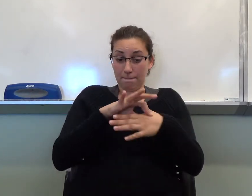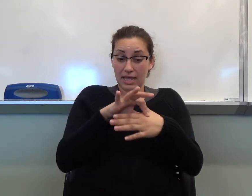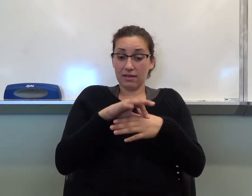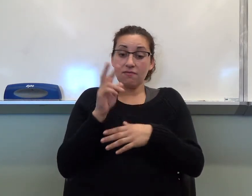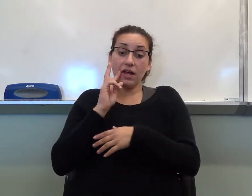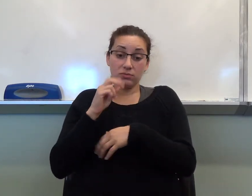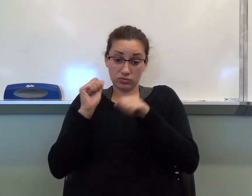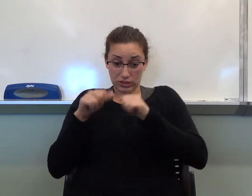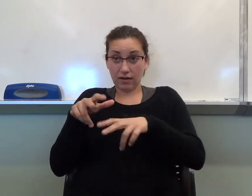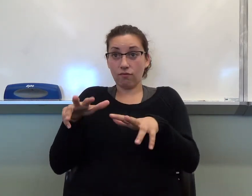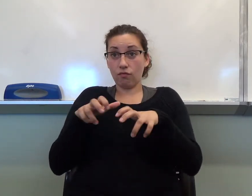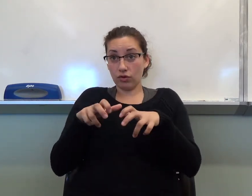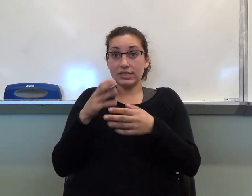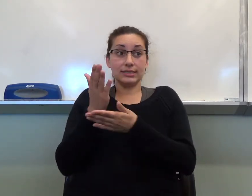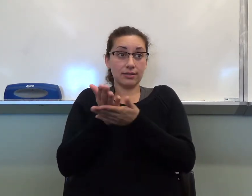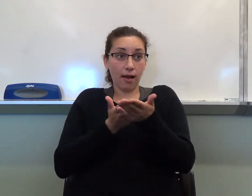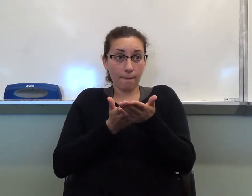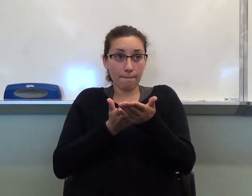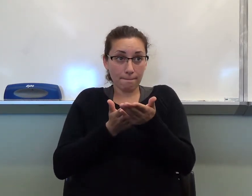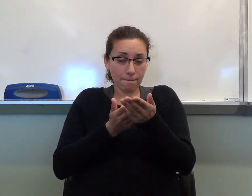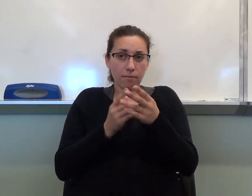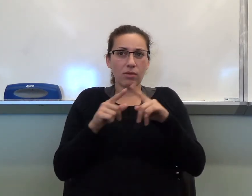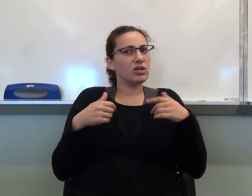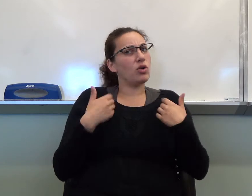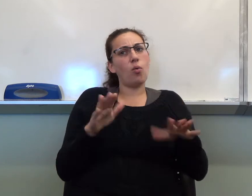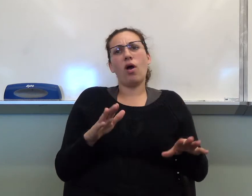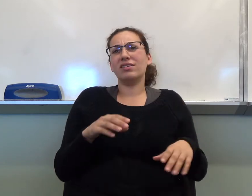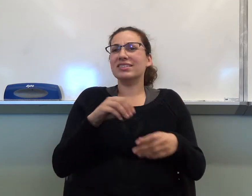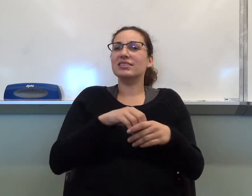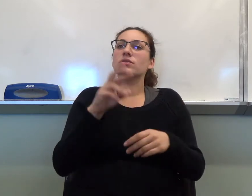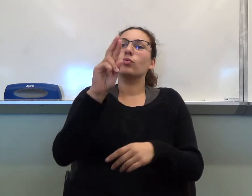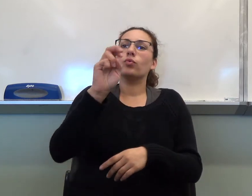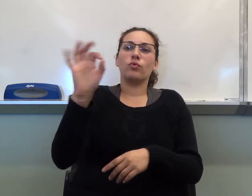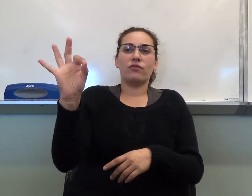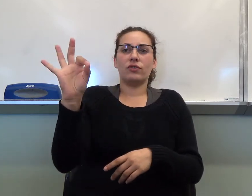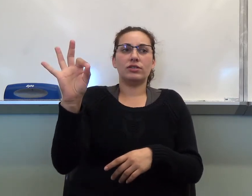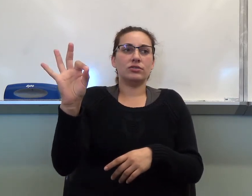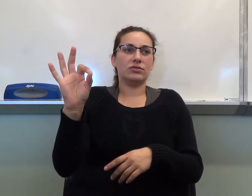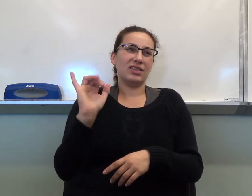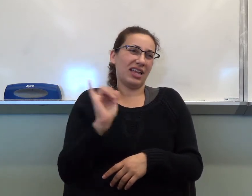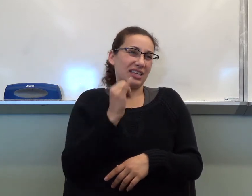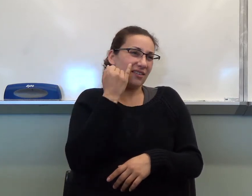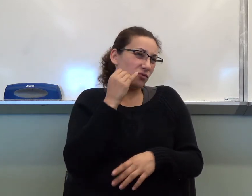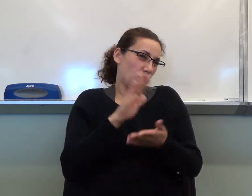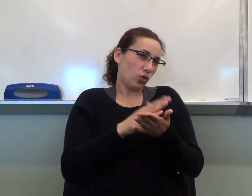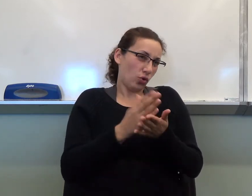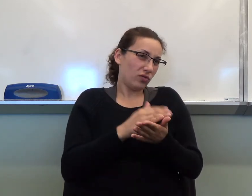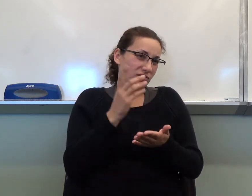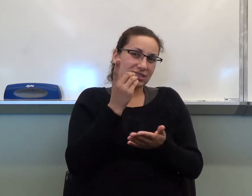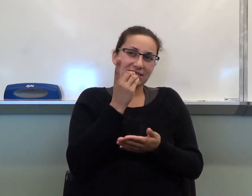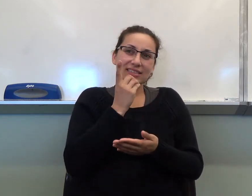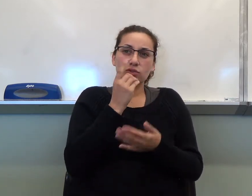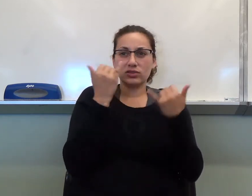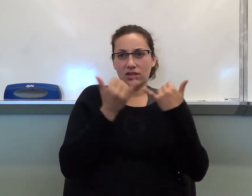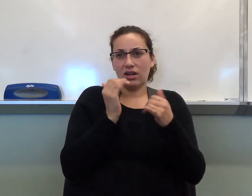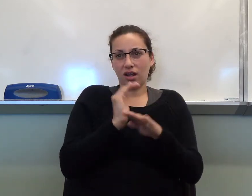anyway, but you don't want to do that in terms of cooking them for dinner tonight. So 41 is a good